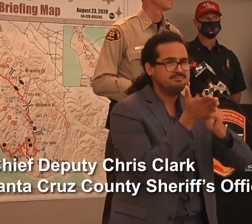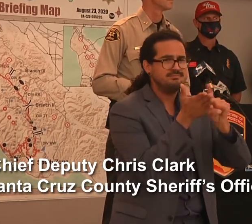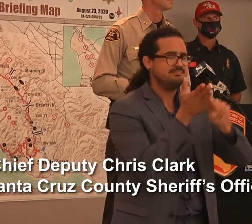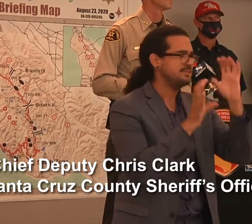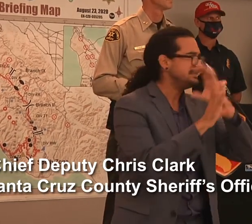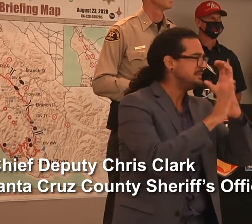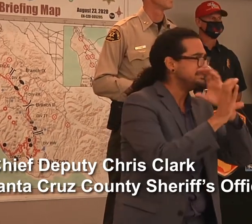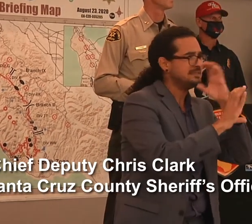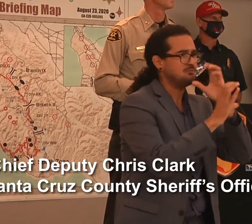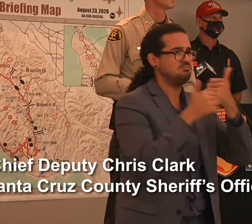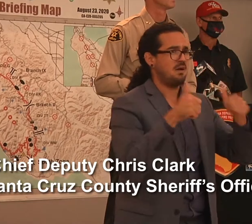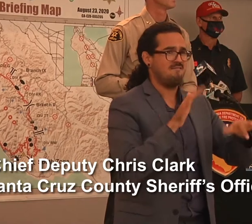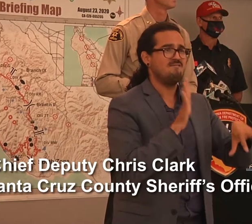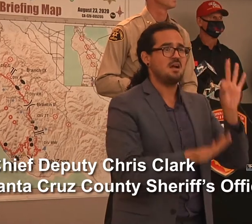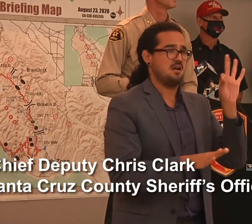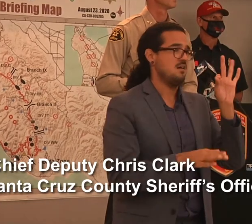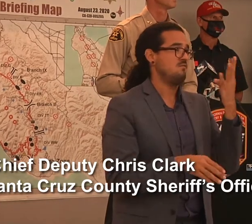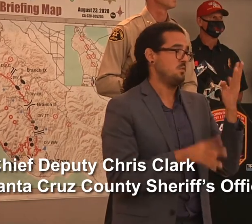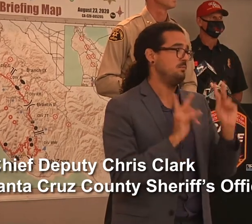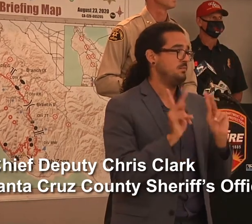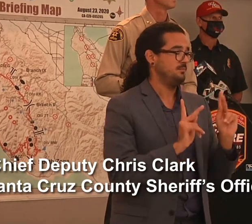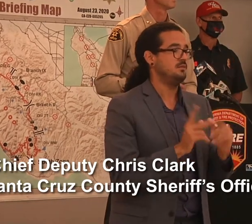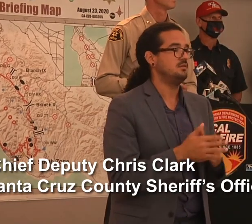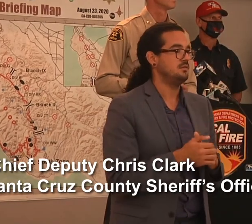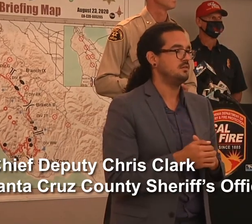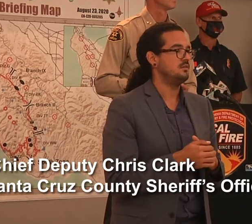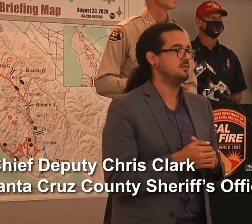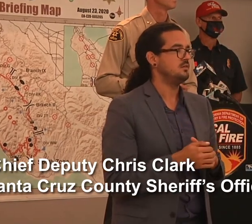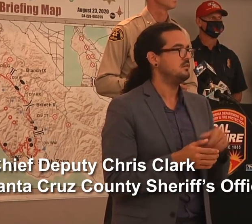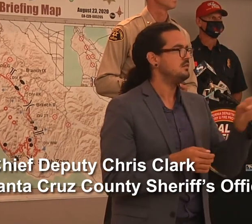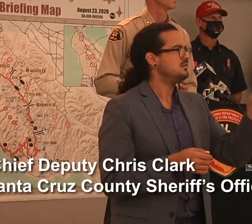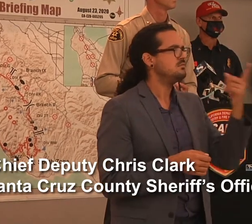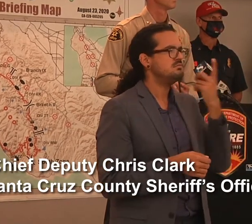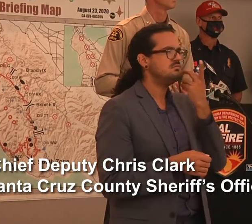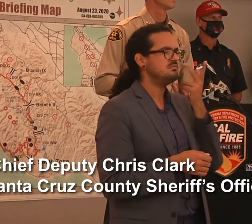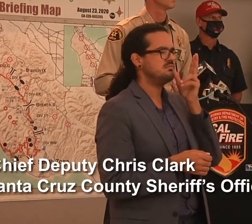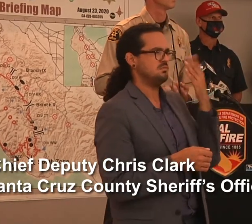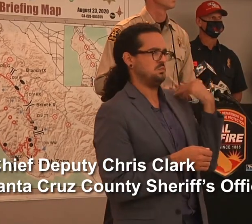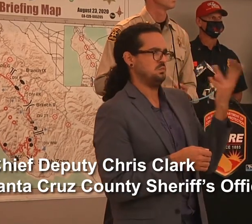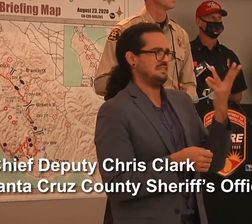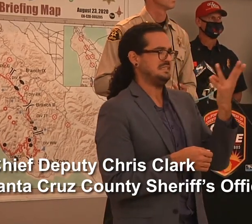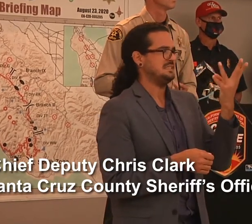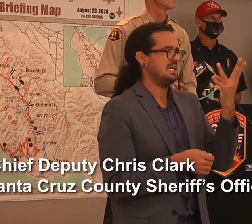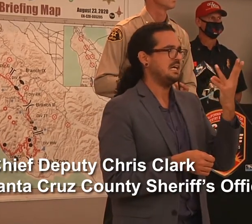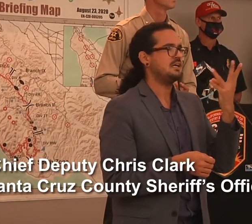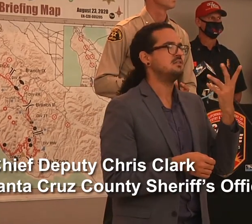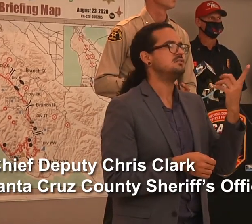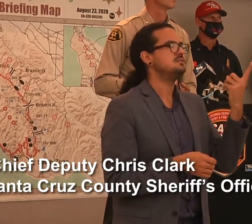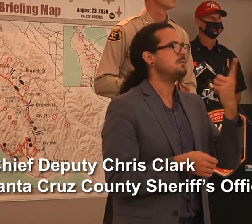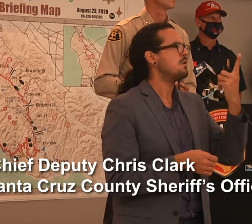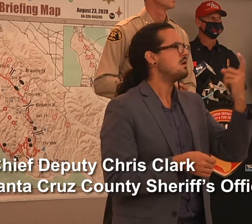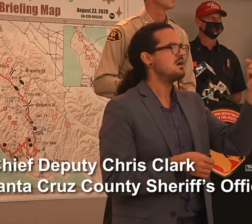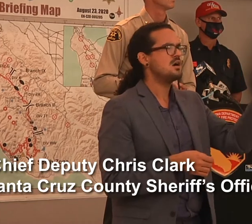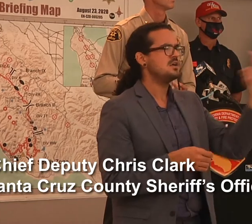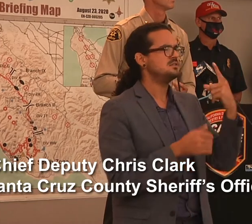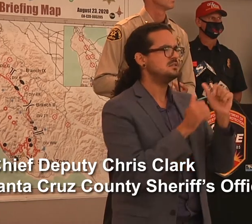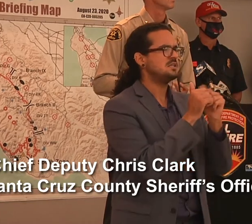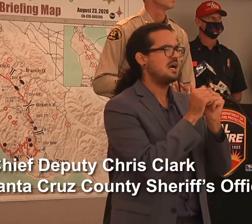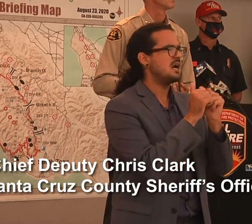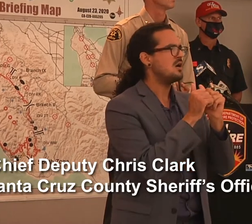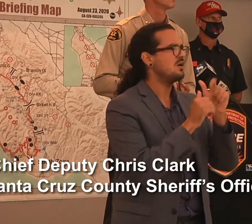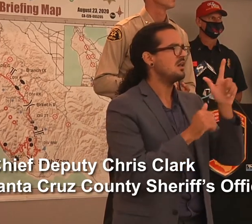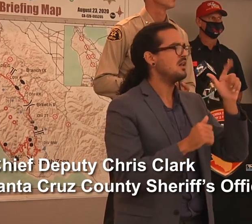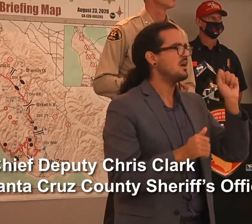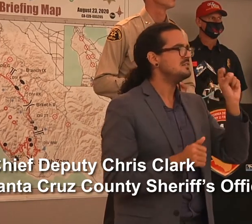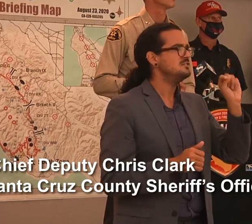This is a few days ago now, but on Wednesday, someone asked how the evacuations on Last Chance Road were handled and how the sheriff's office